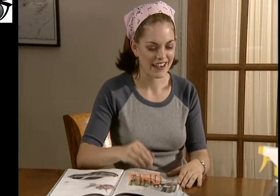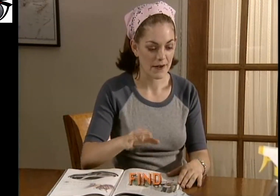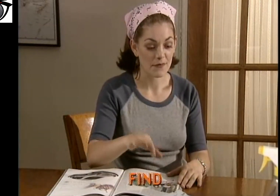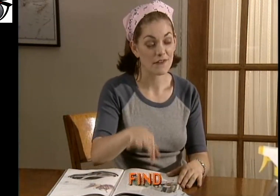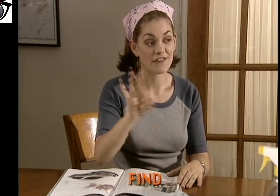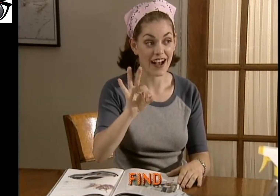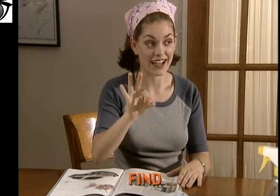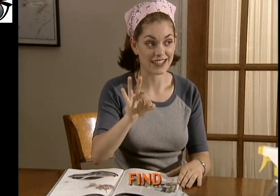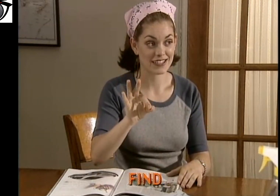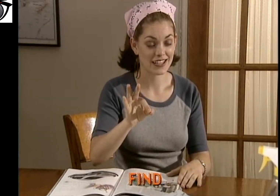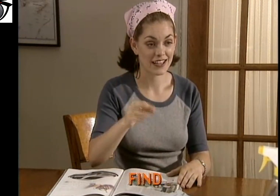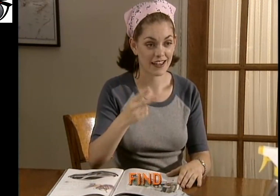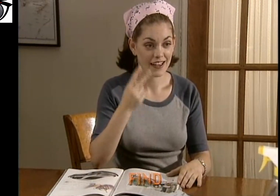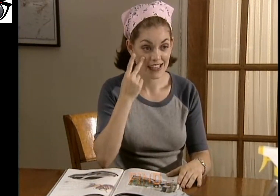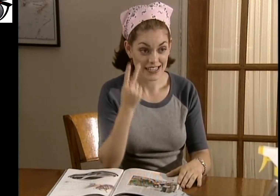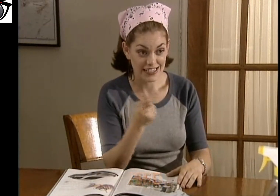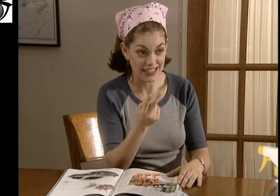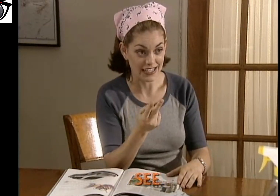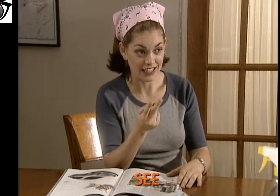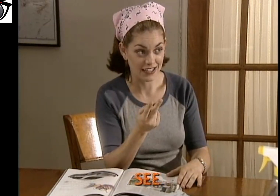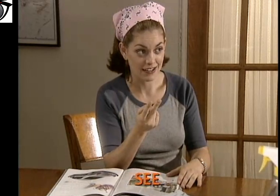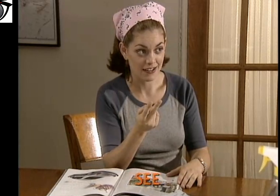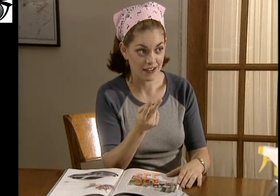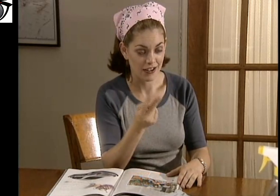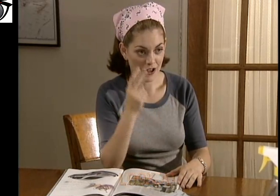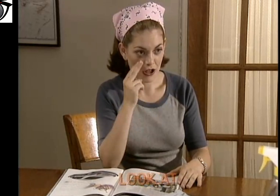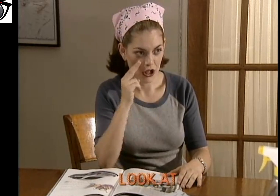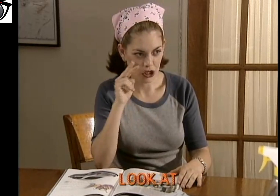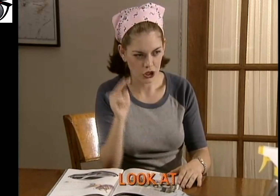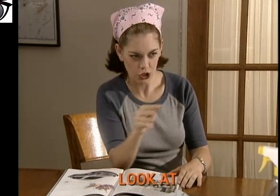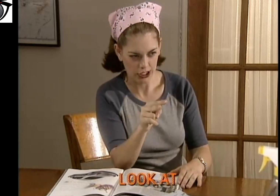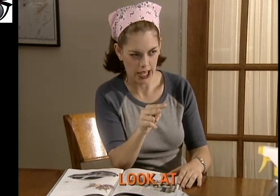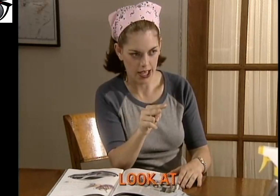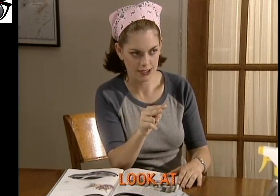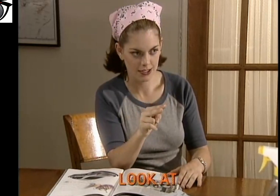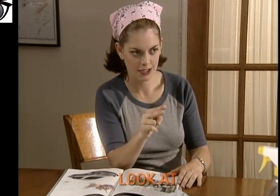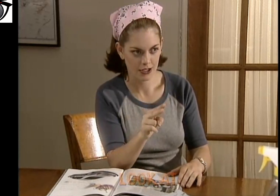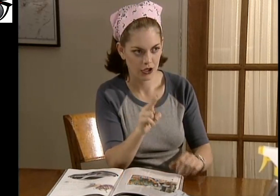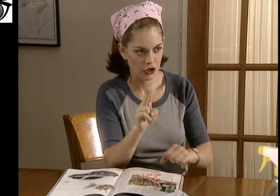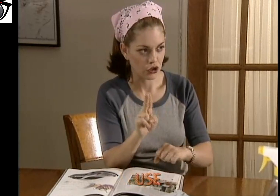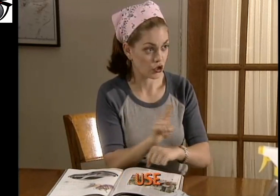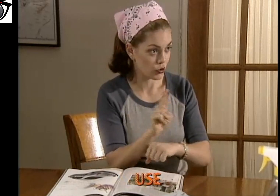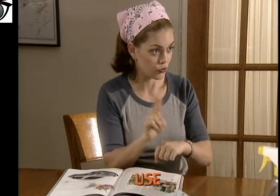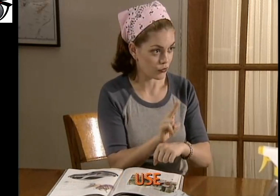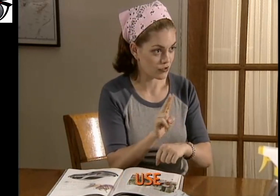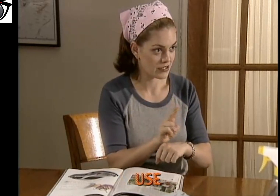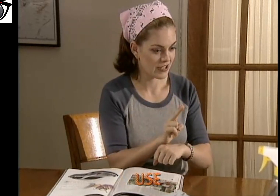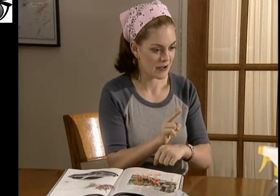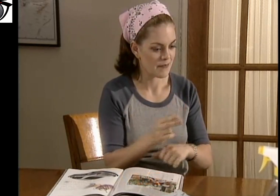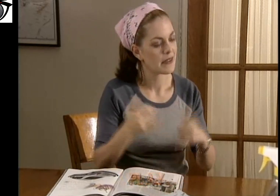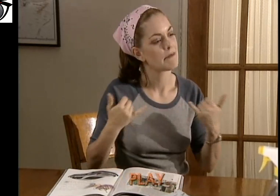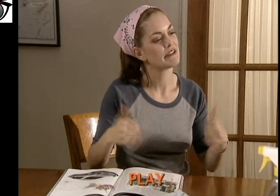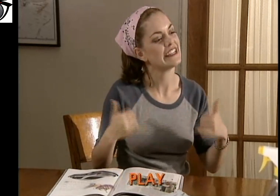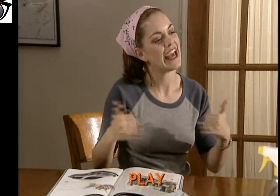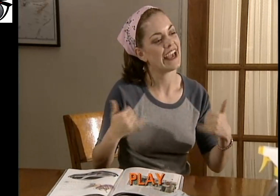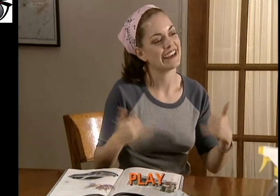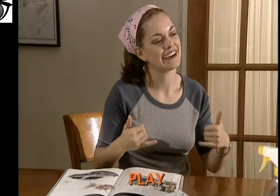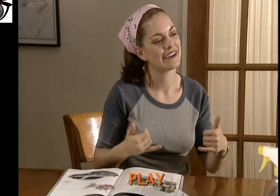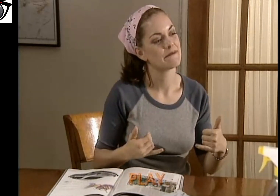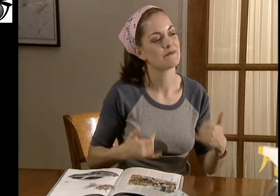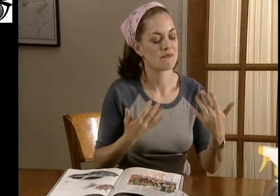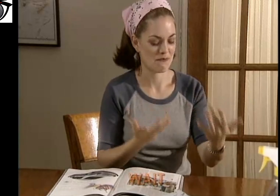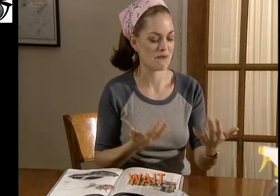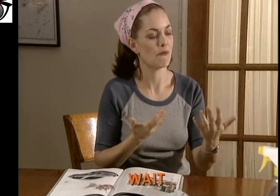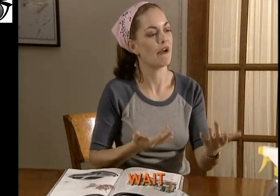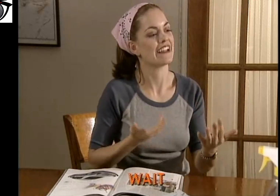easy. Find, see, look at, use,